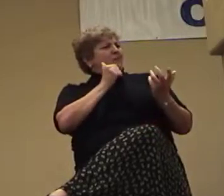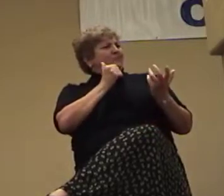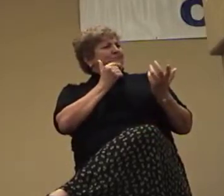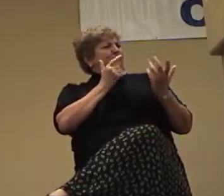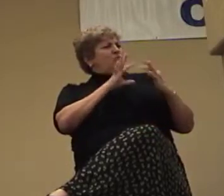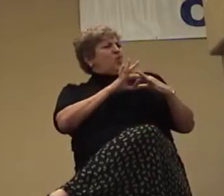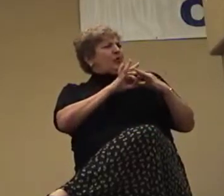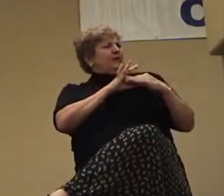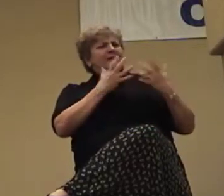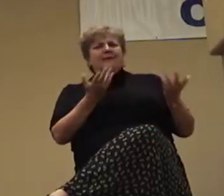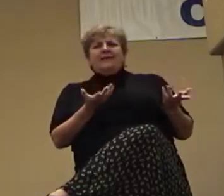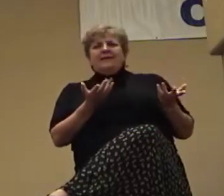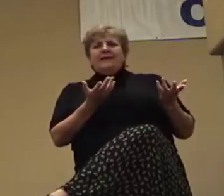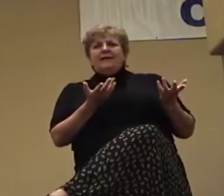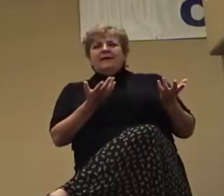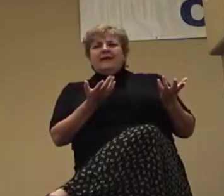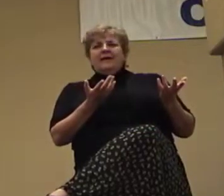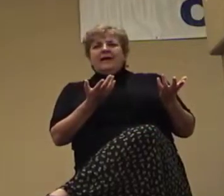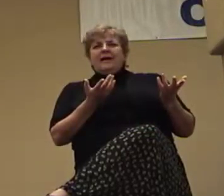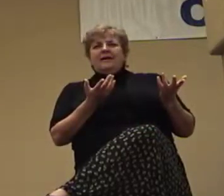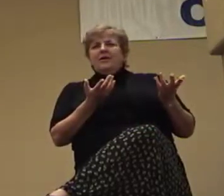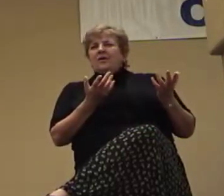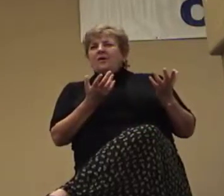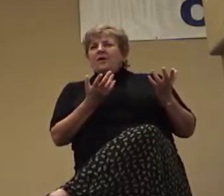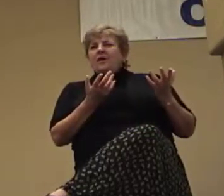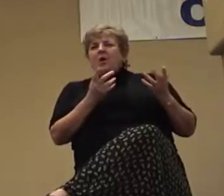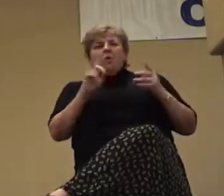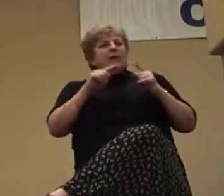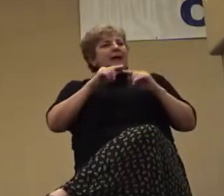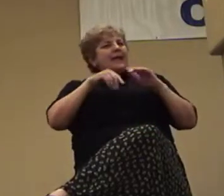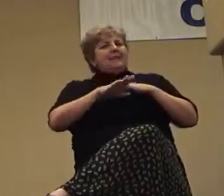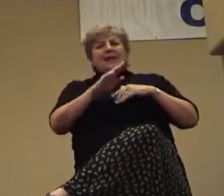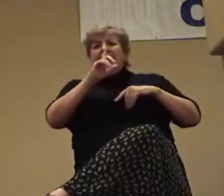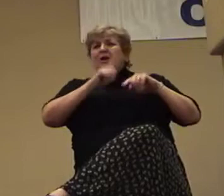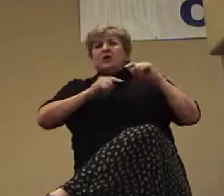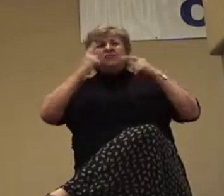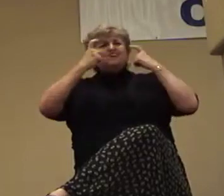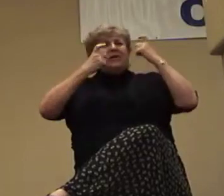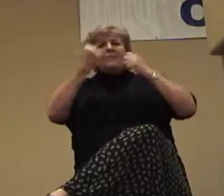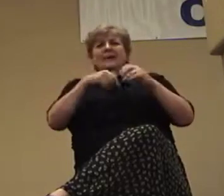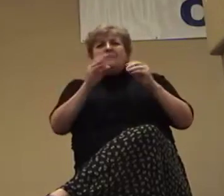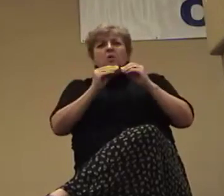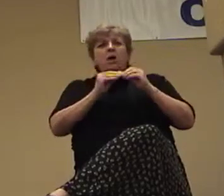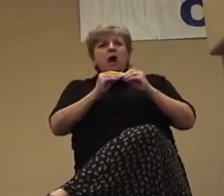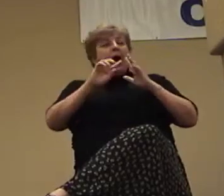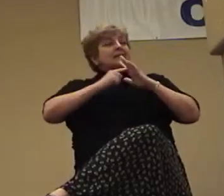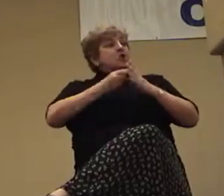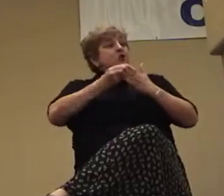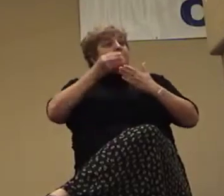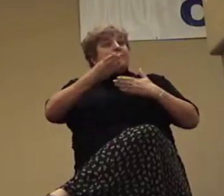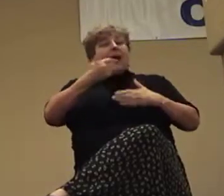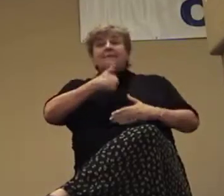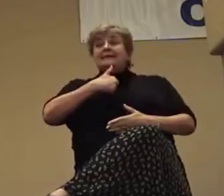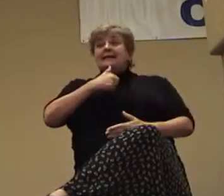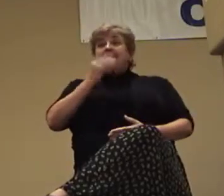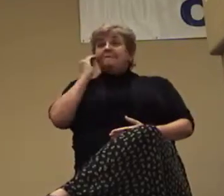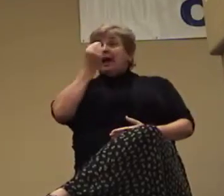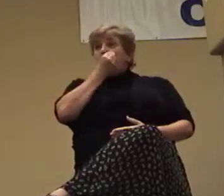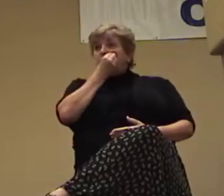couldn't daydream anymore. I couldn't do anything, and I started to buy myself flowers. I had to figure out what I like, what makes me happy. We